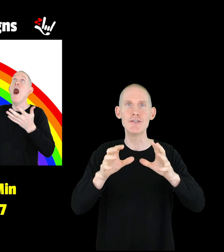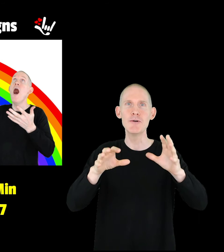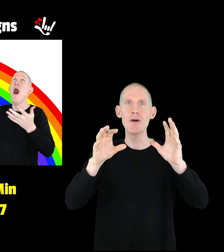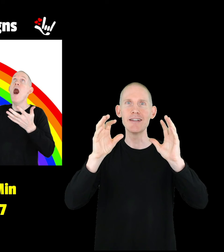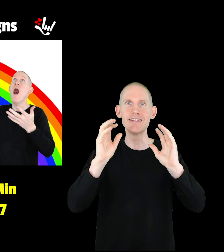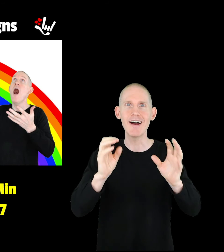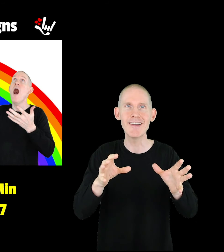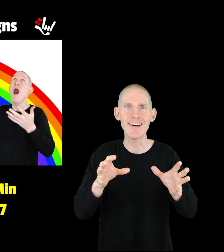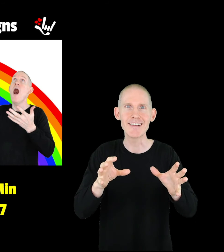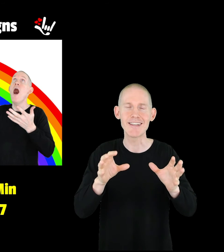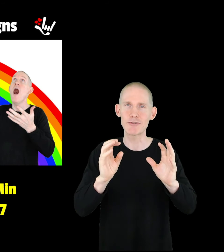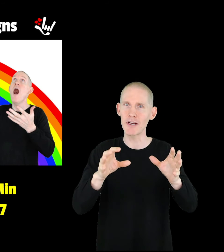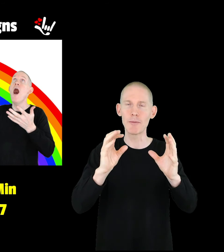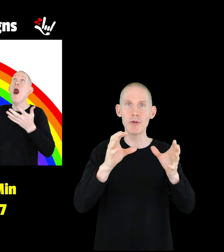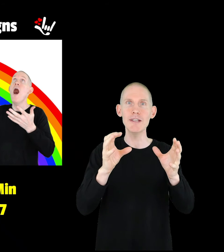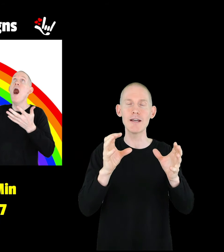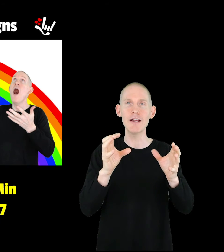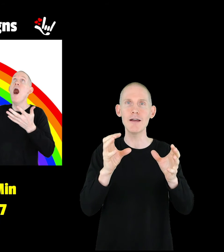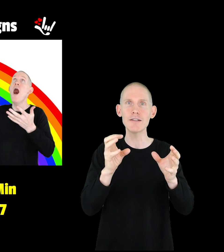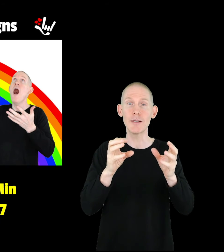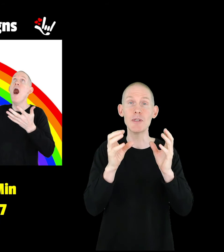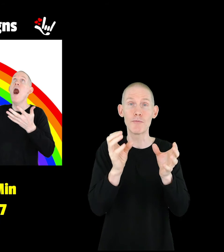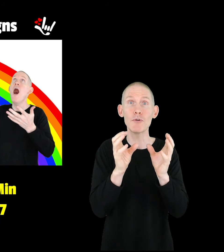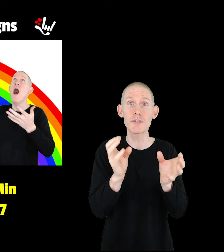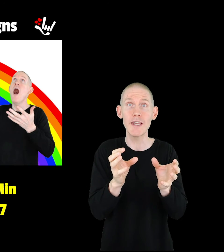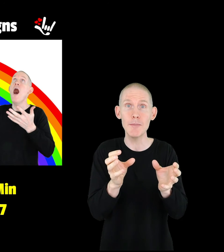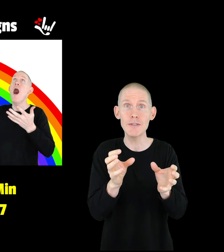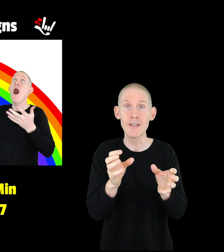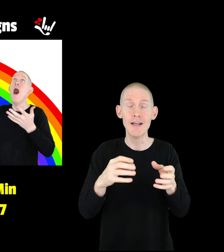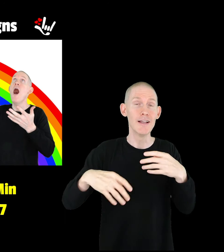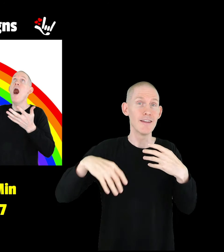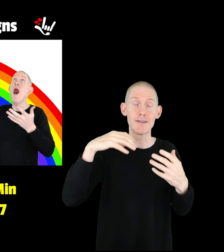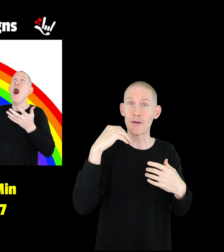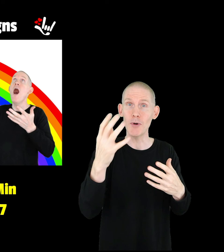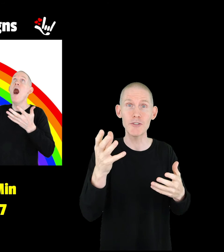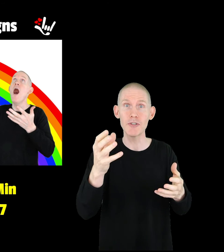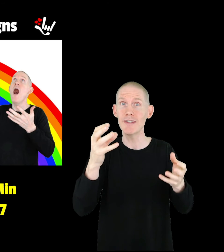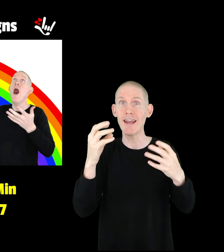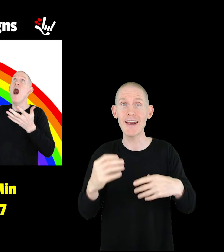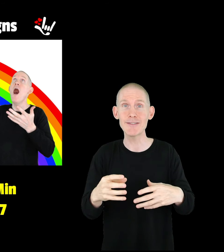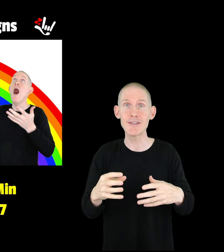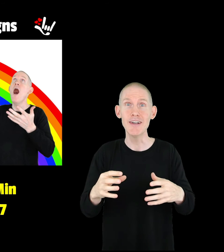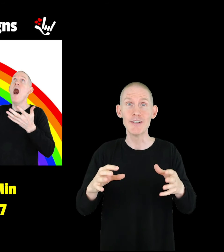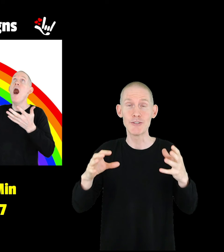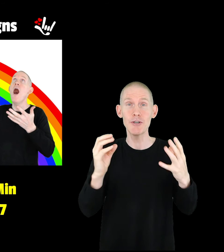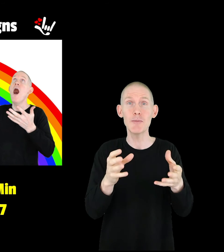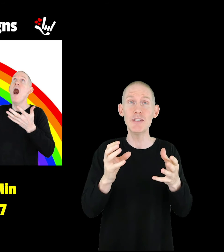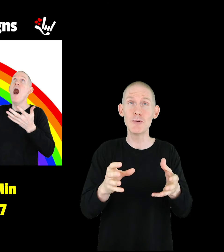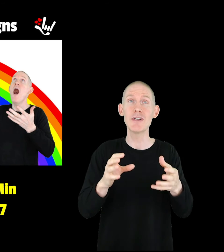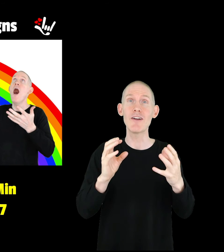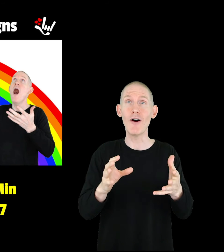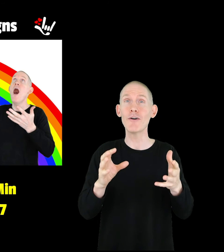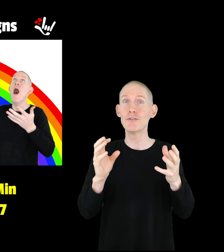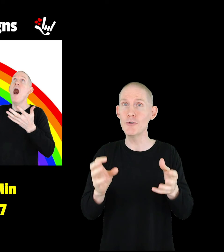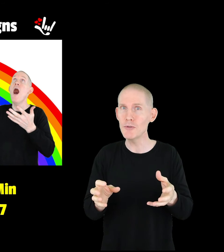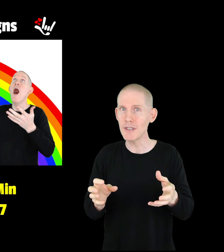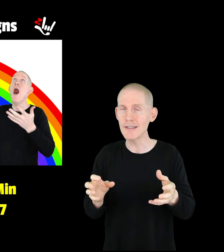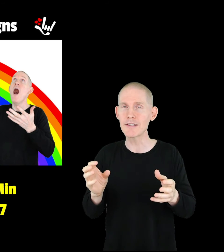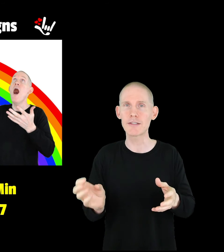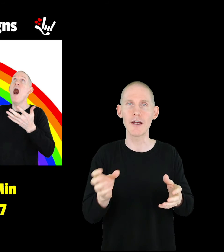do dialogues. That's right, complete dialogues. That means full statements, the question, the answer. So you're going to be doing it all using the signs